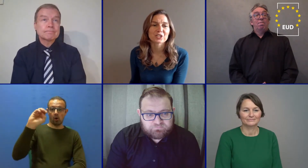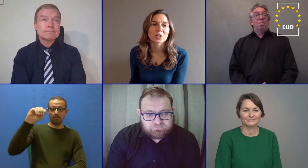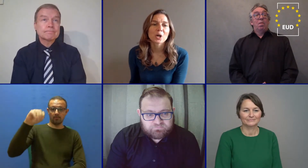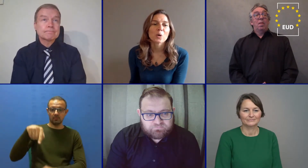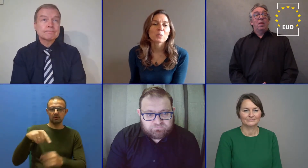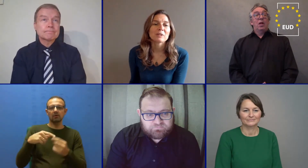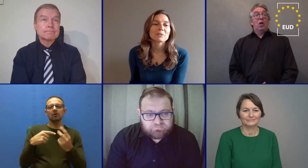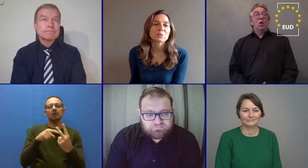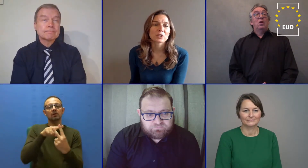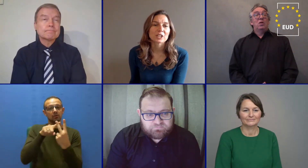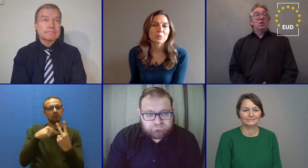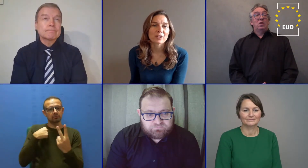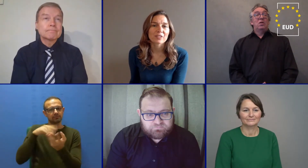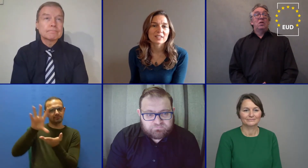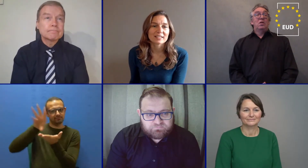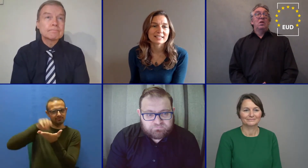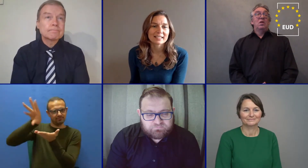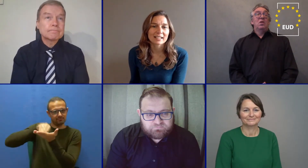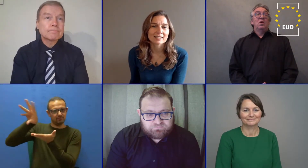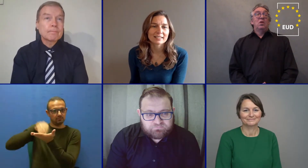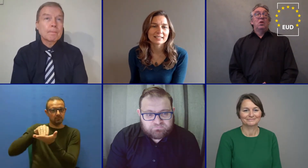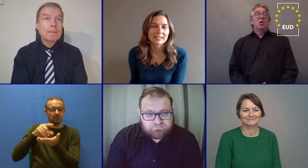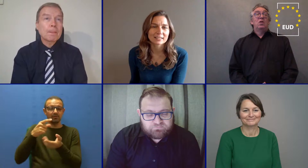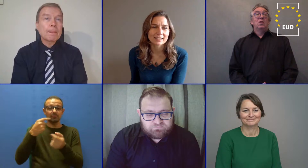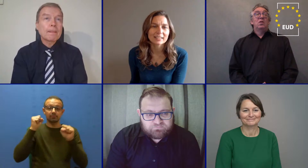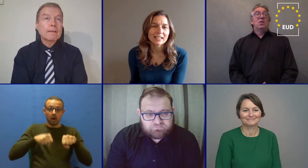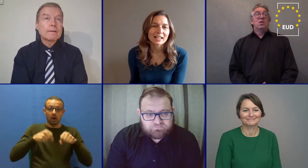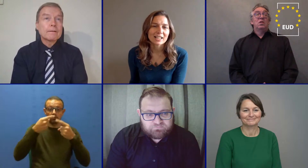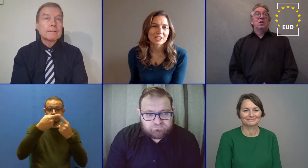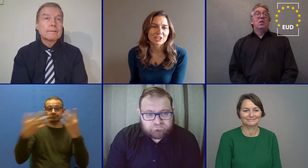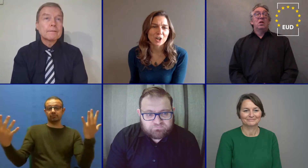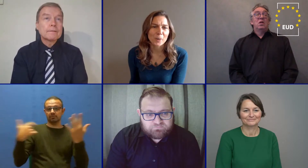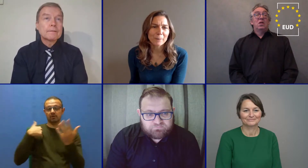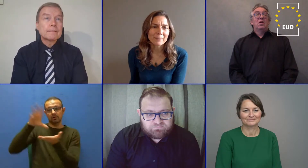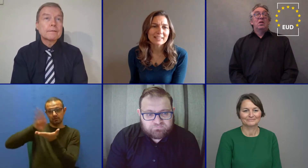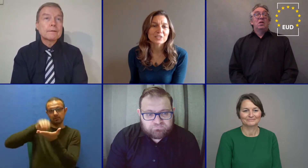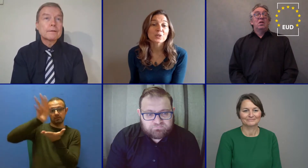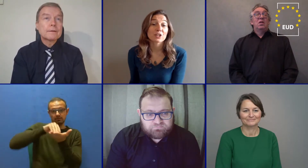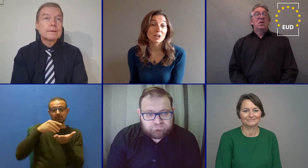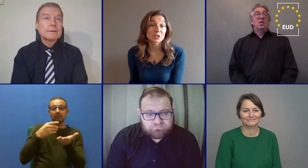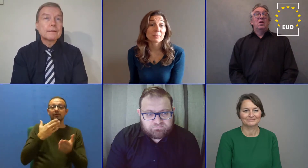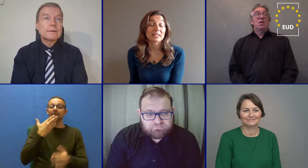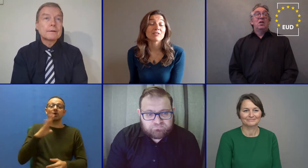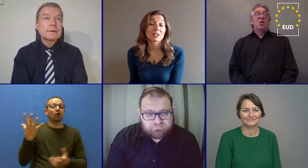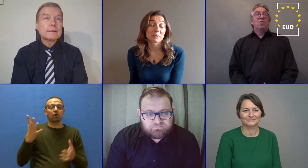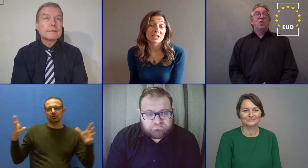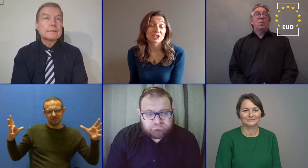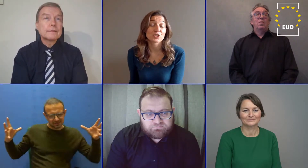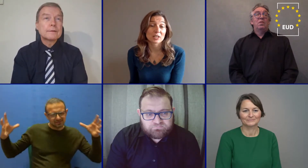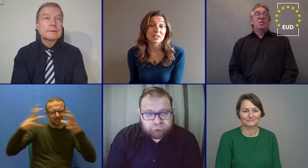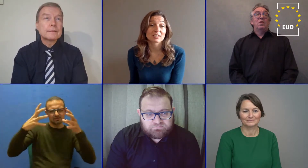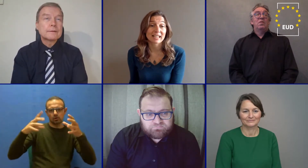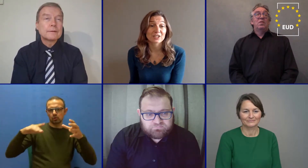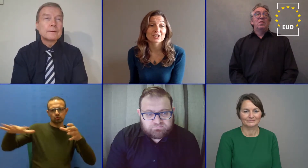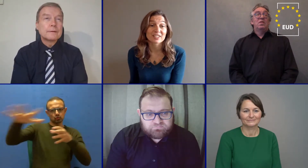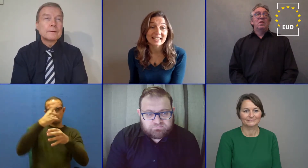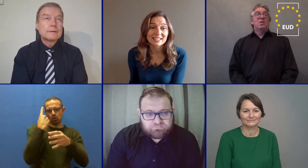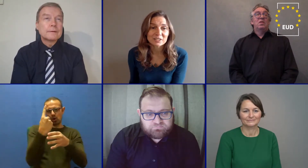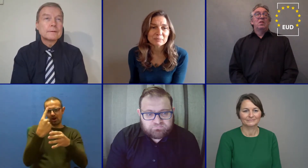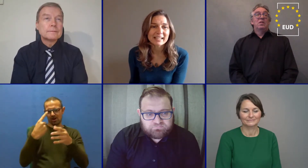regulations, we've been working with CLC.com, and so there are also many recommendations and standards there, but I